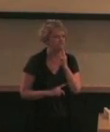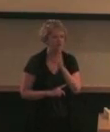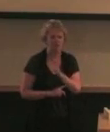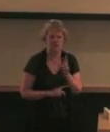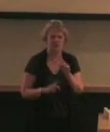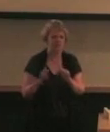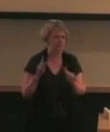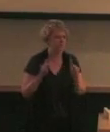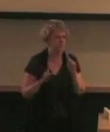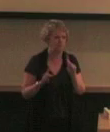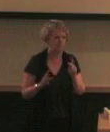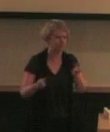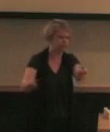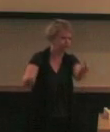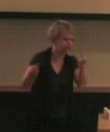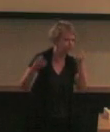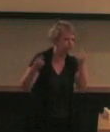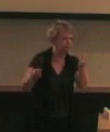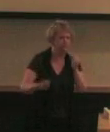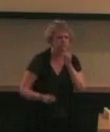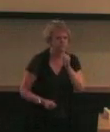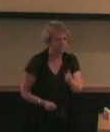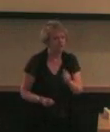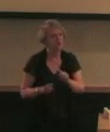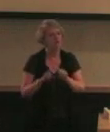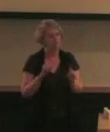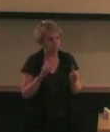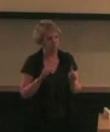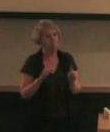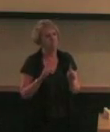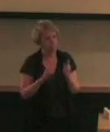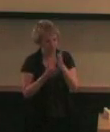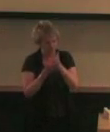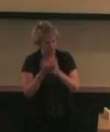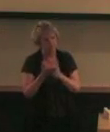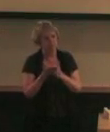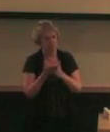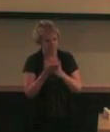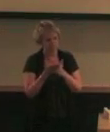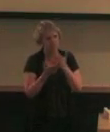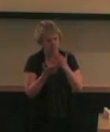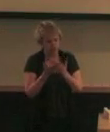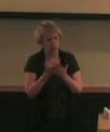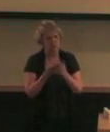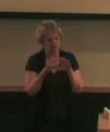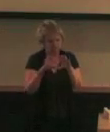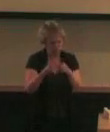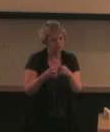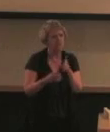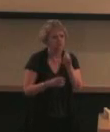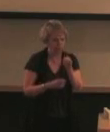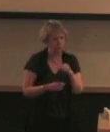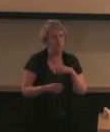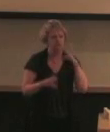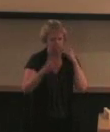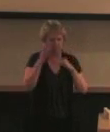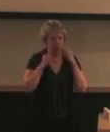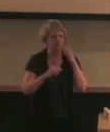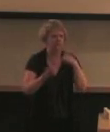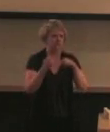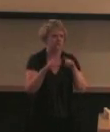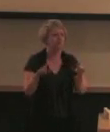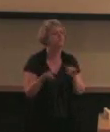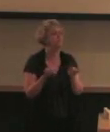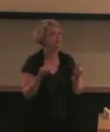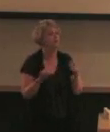hearing people know sign language, but there's a good portion of those people that do have some familiarity regarding sign language. But